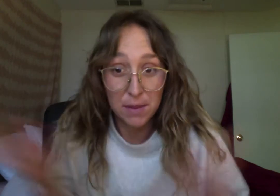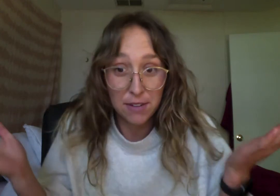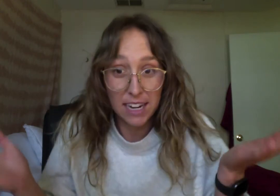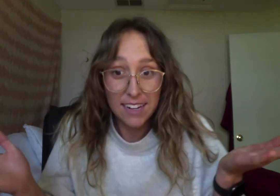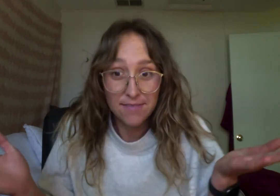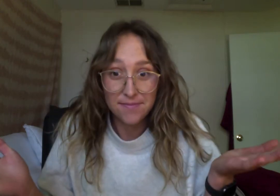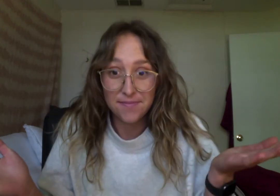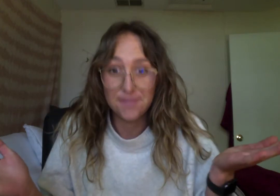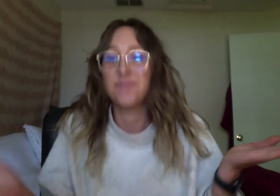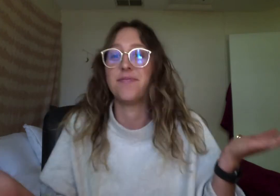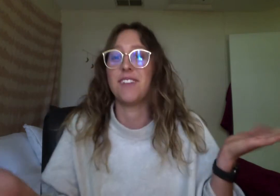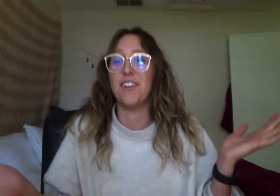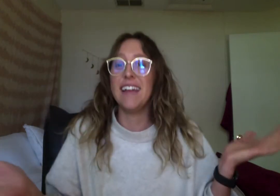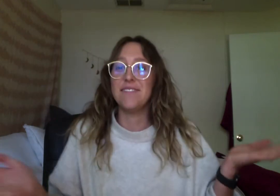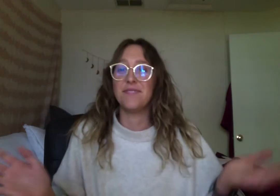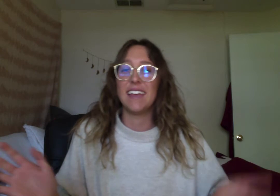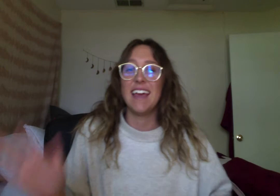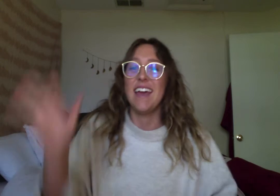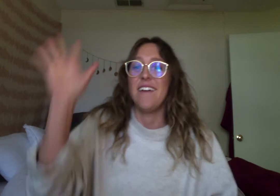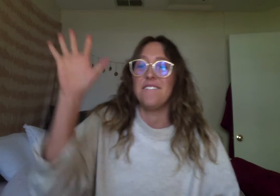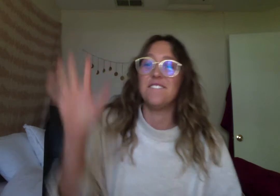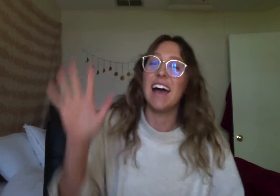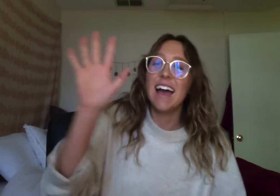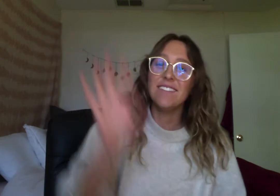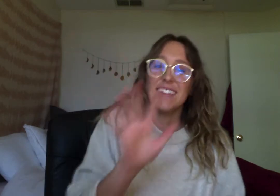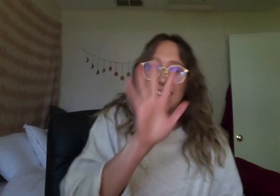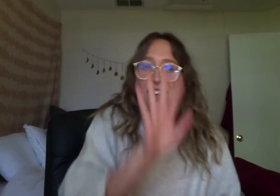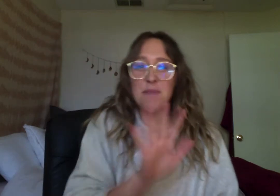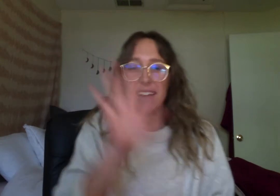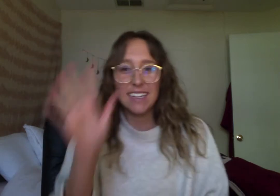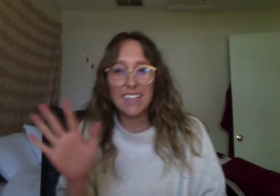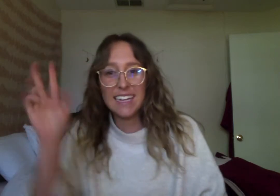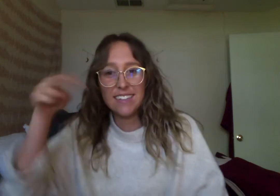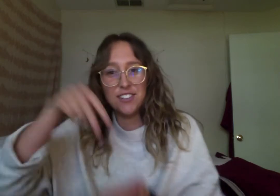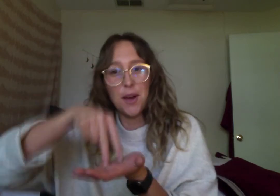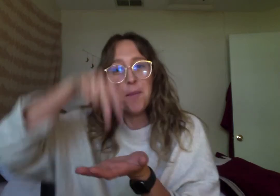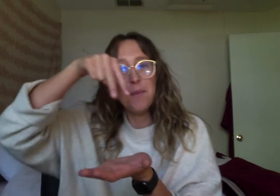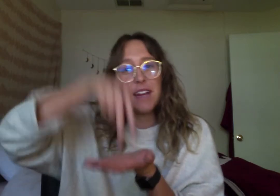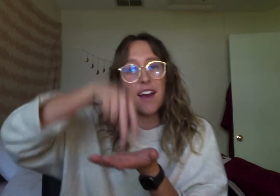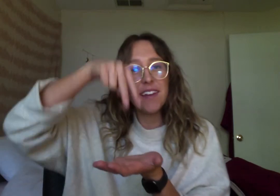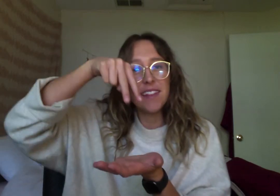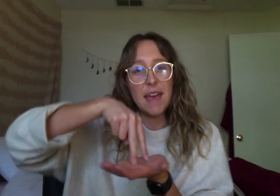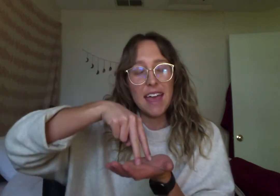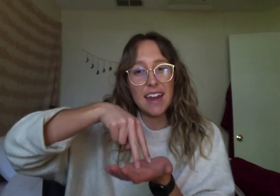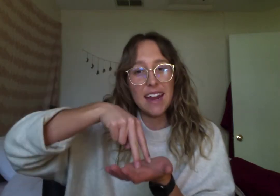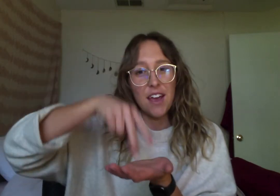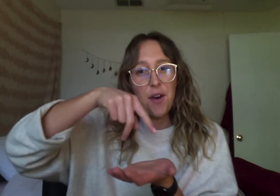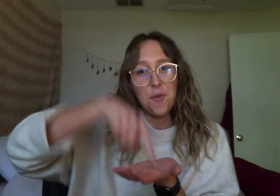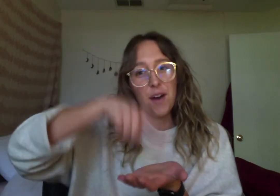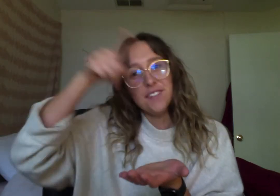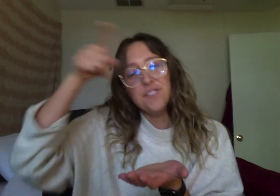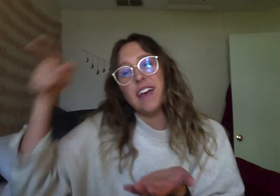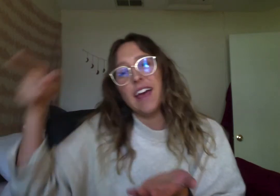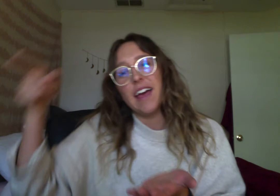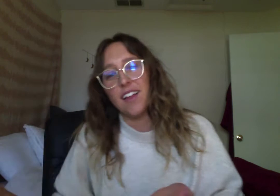ready? All right. Five little monkeys jumping on the bed. One fell off